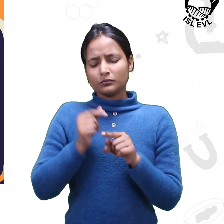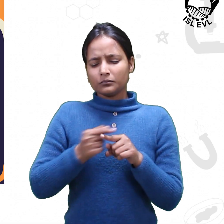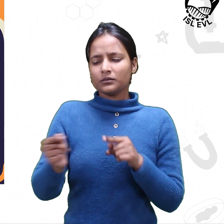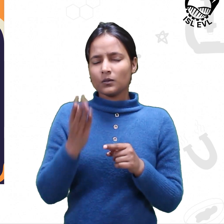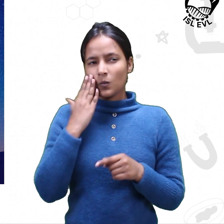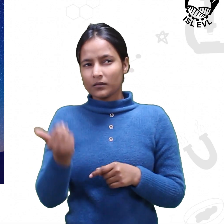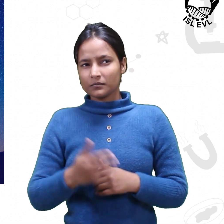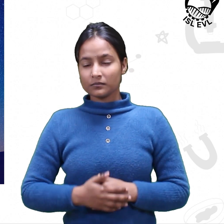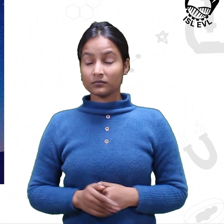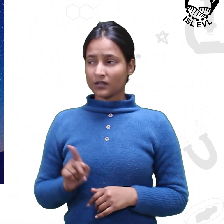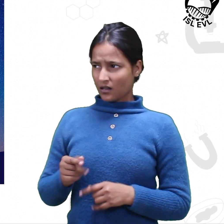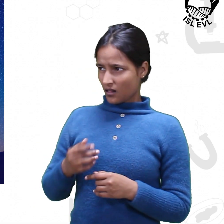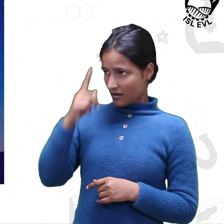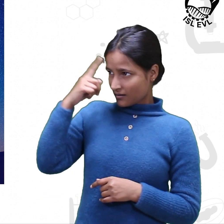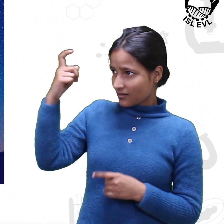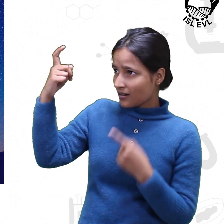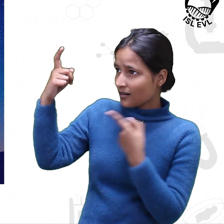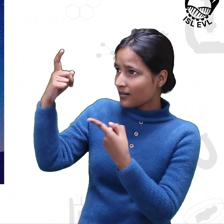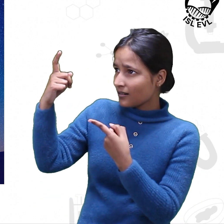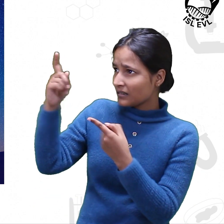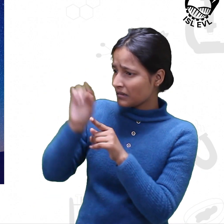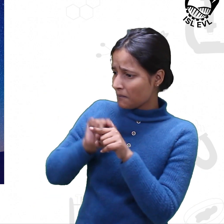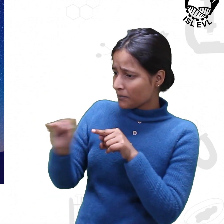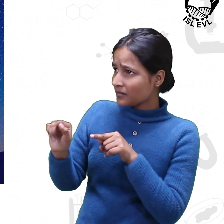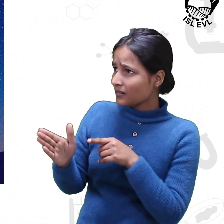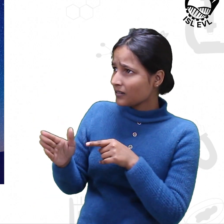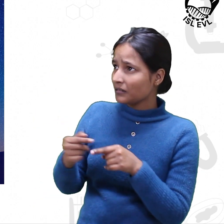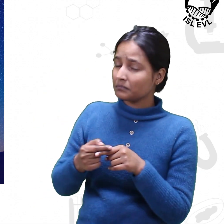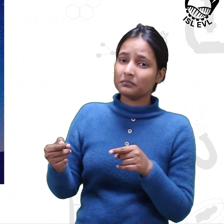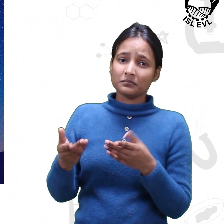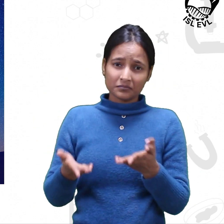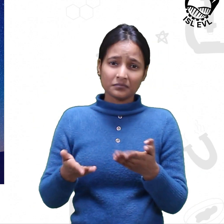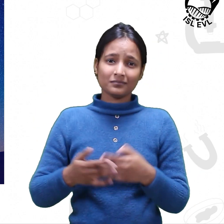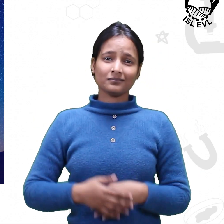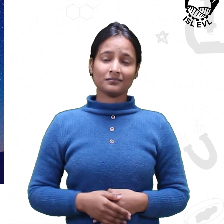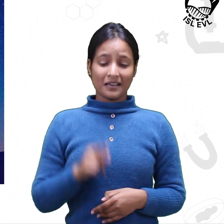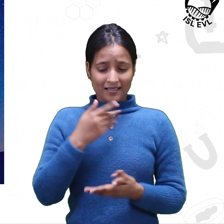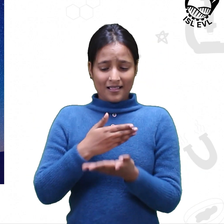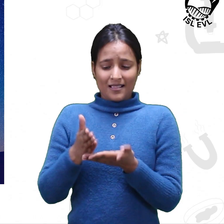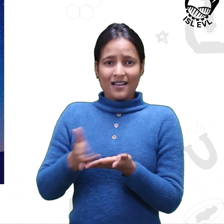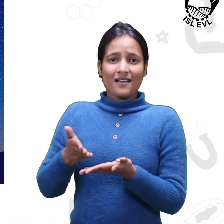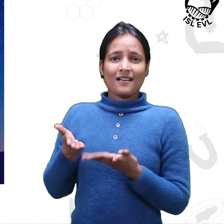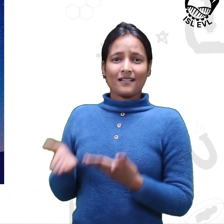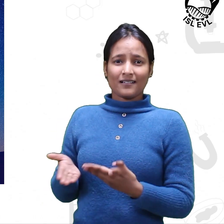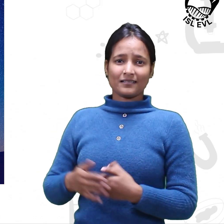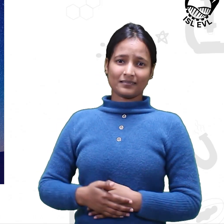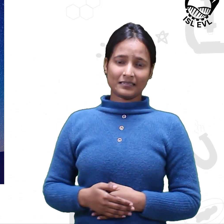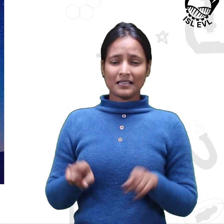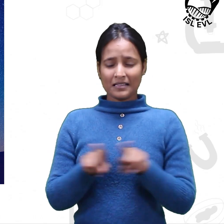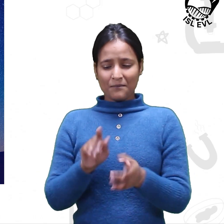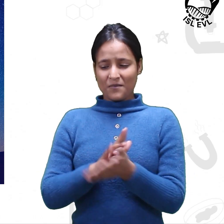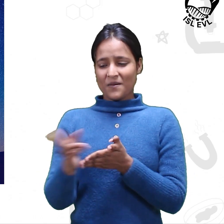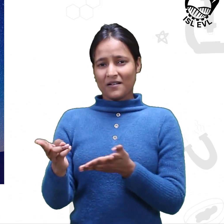information out? During dreams? Exactly. This is the housekeeping I was referring to. Dreaming is a way